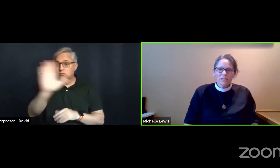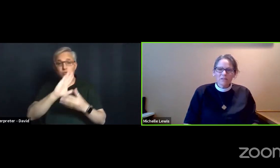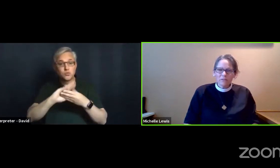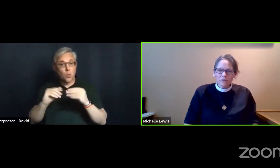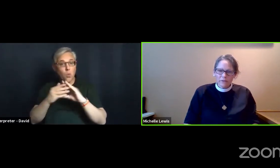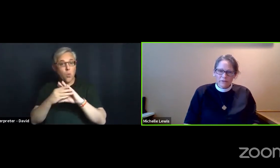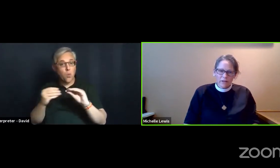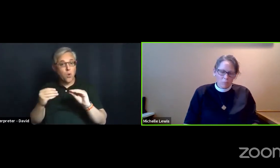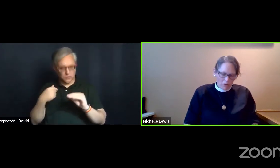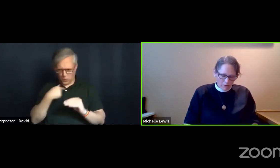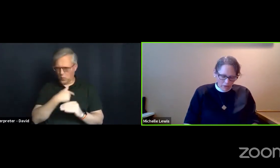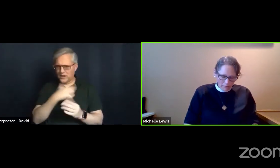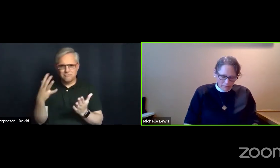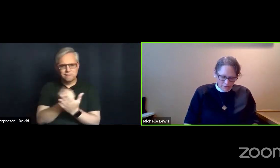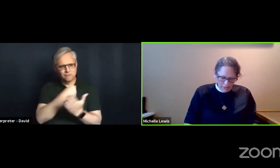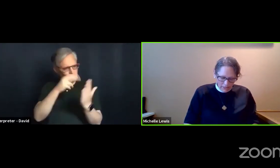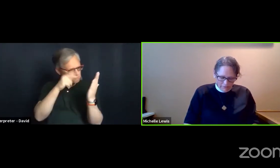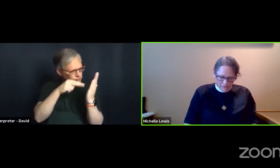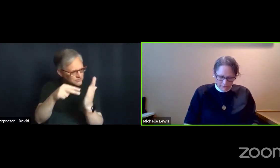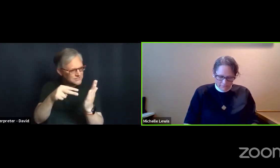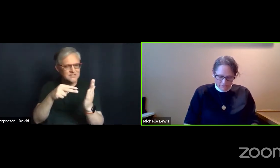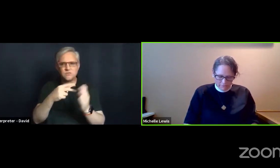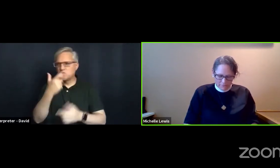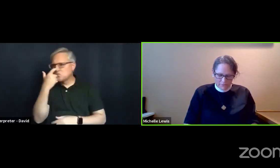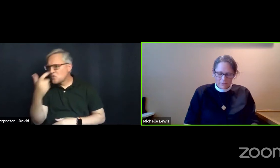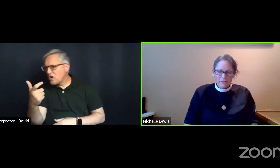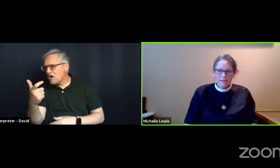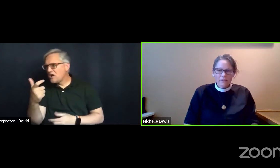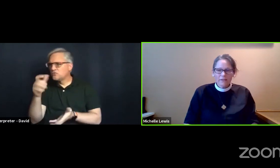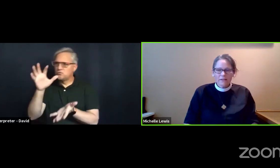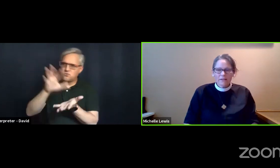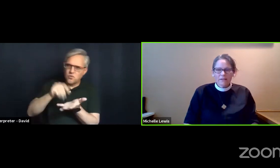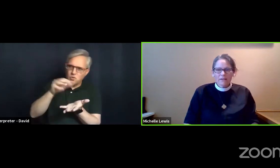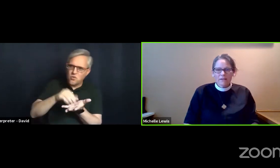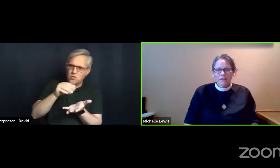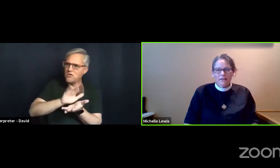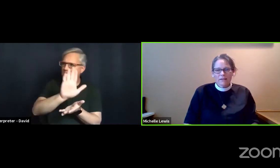So we can learn about others' lives.